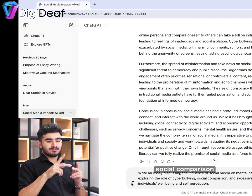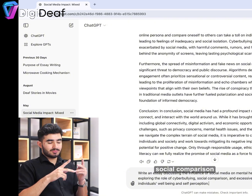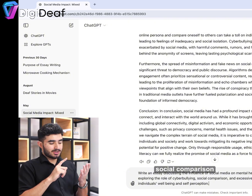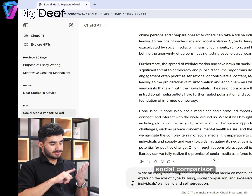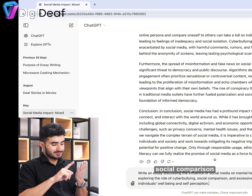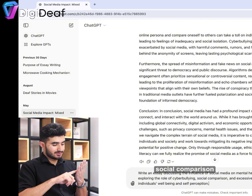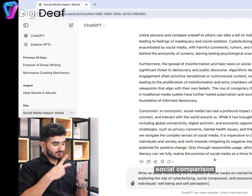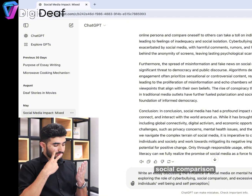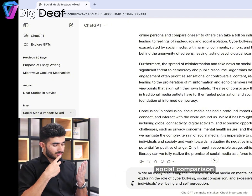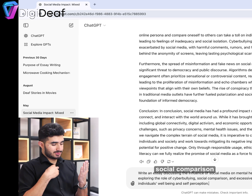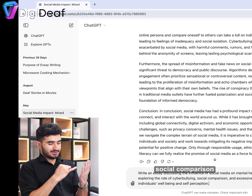social comparison,